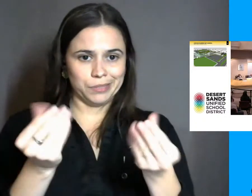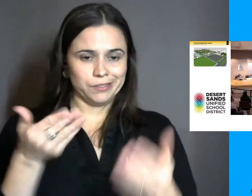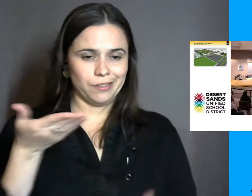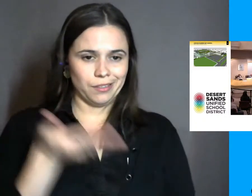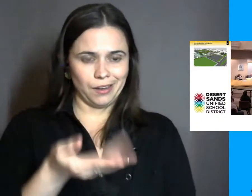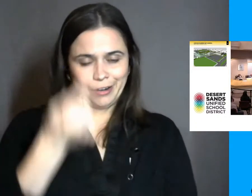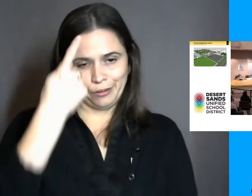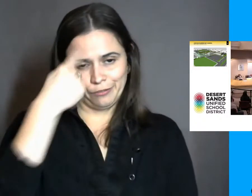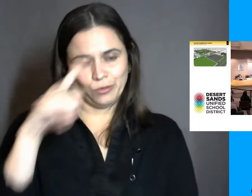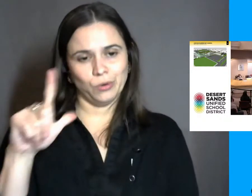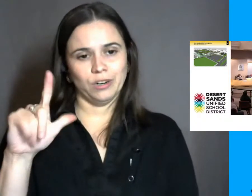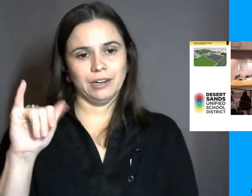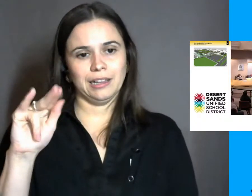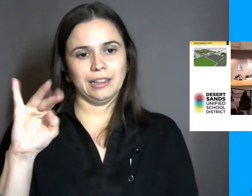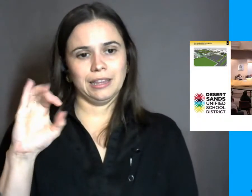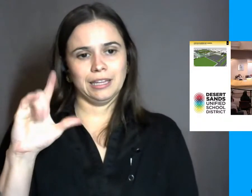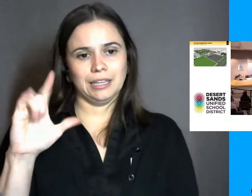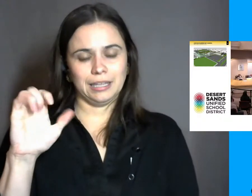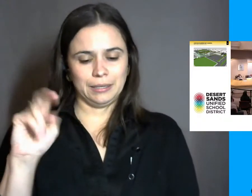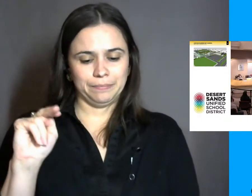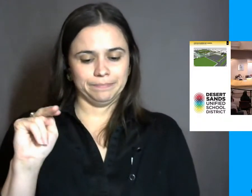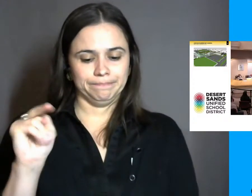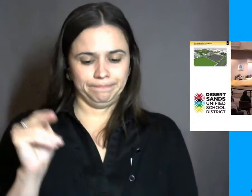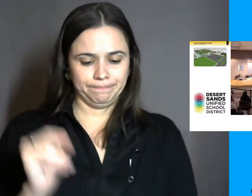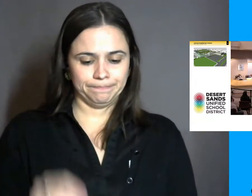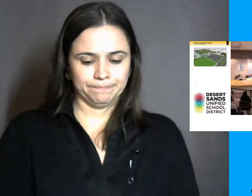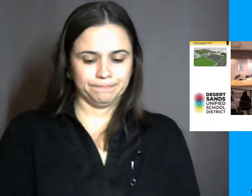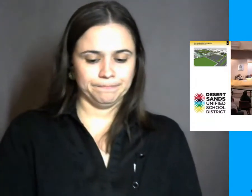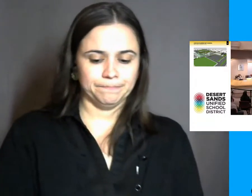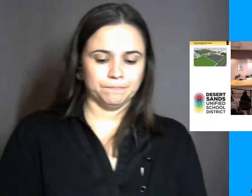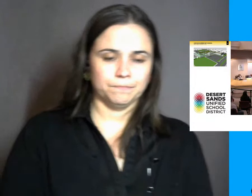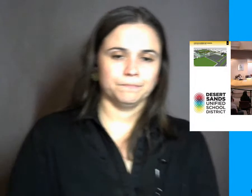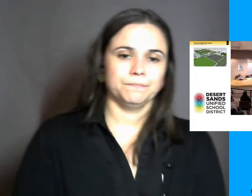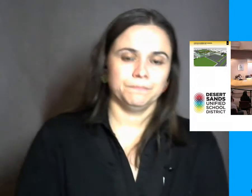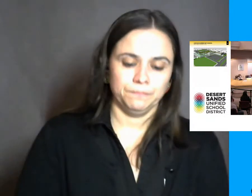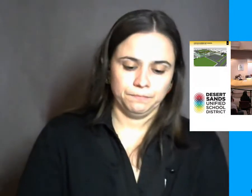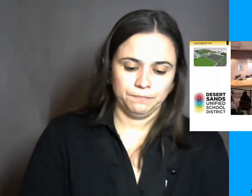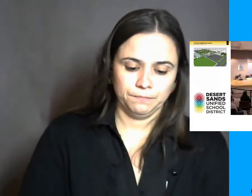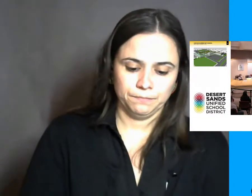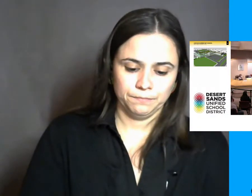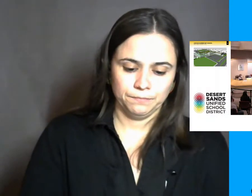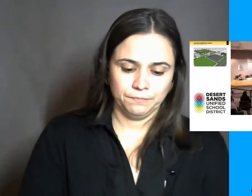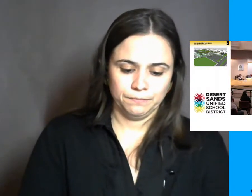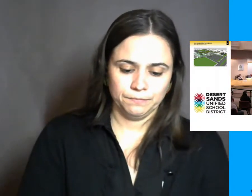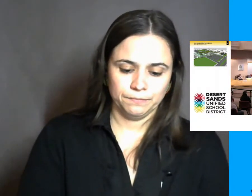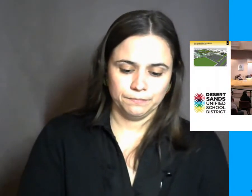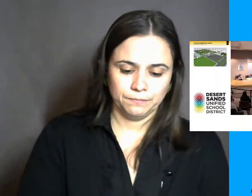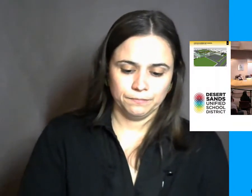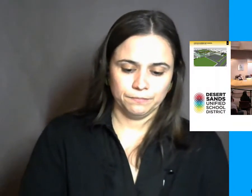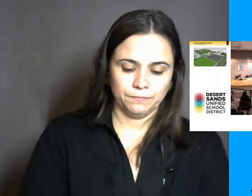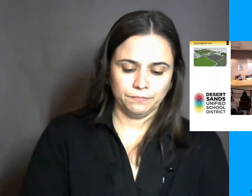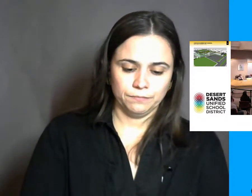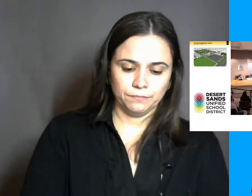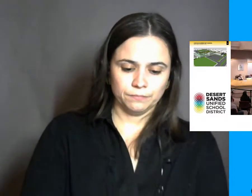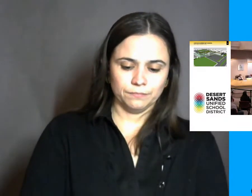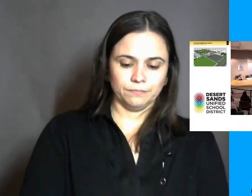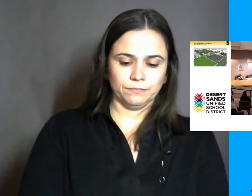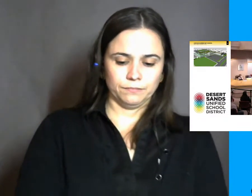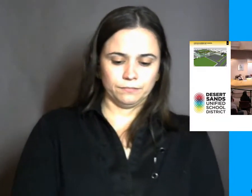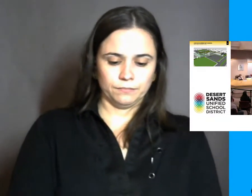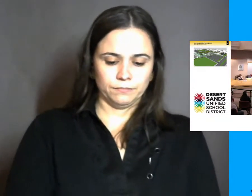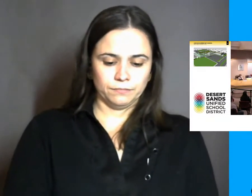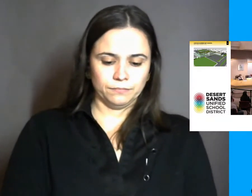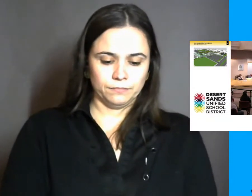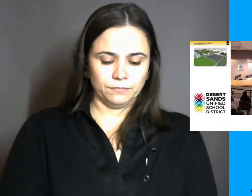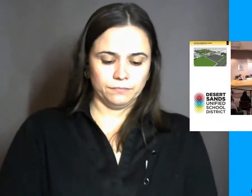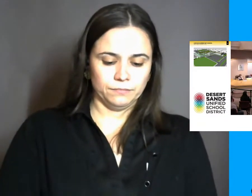see down at the bottom of the page is Magnesia Falls and over to the far right. Which you can't really see, but on the edge of those buildings and those houses is Portola